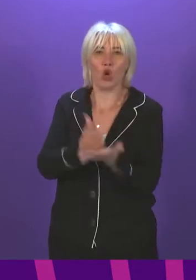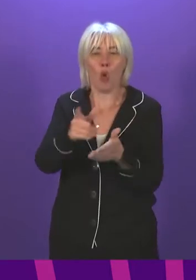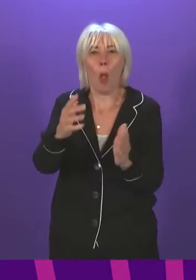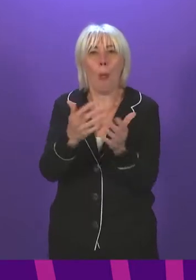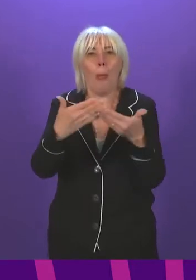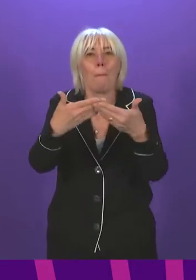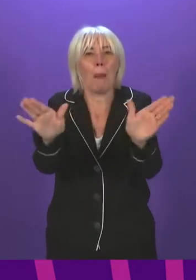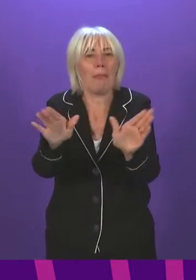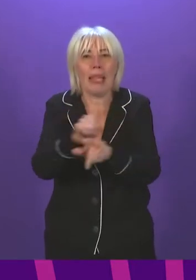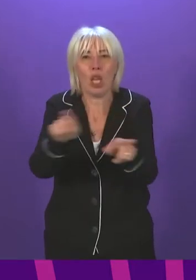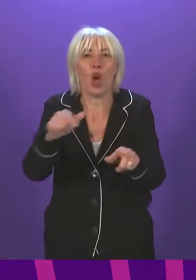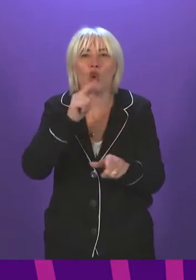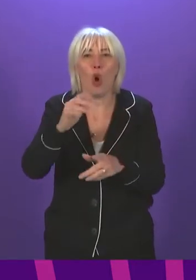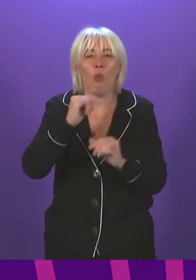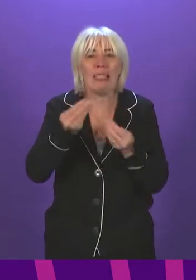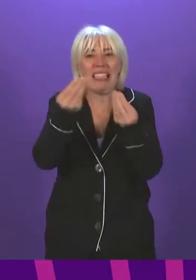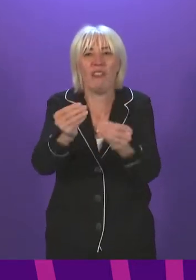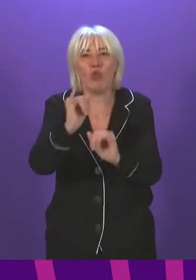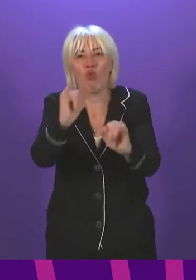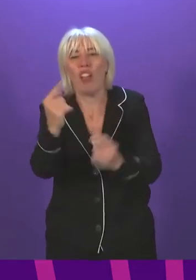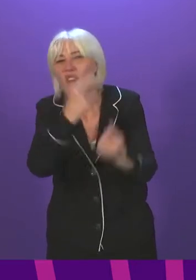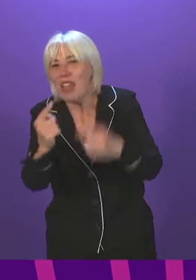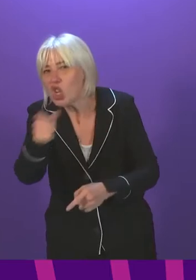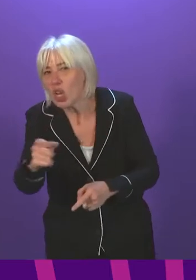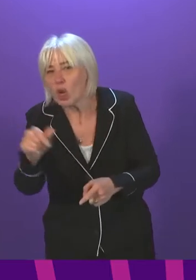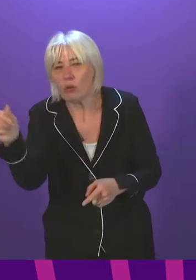public is not misled? Claire Baker.